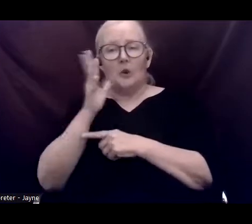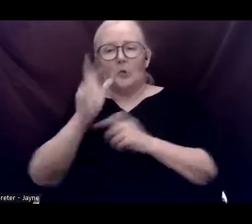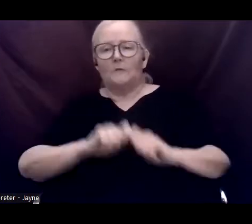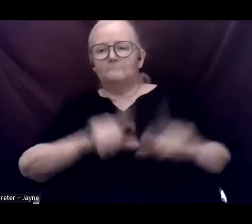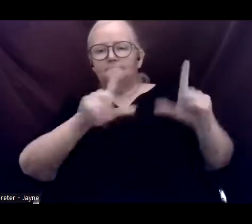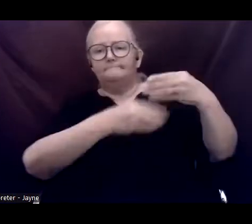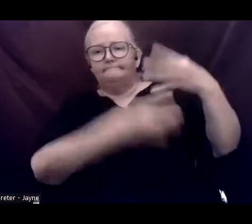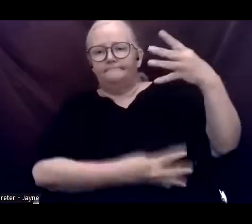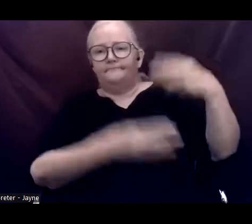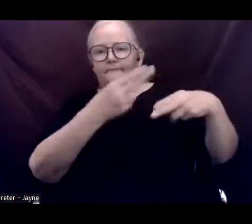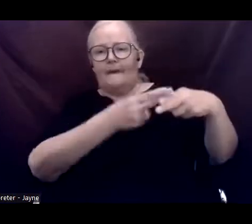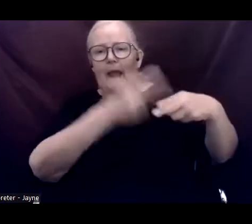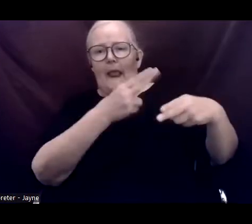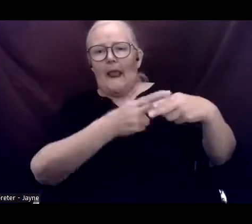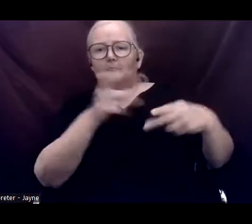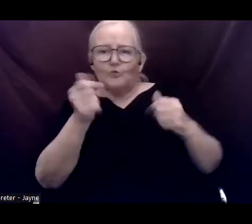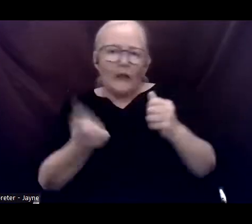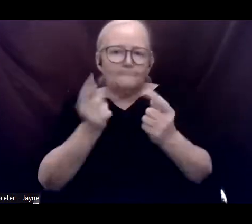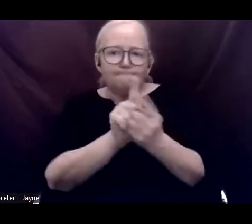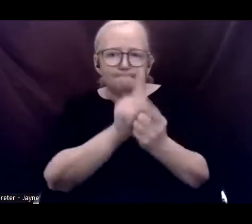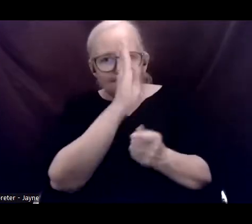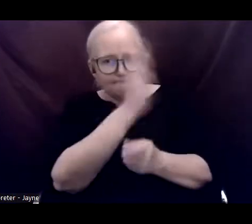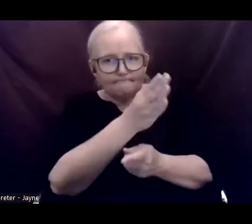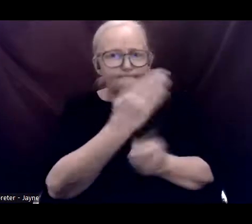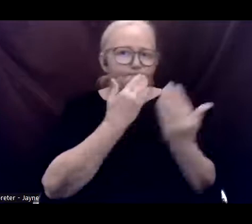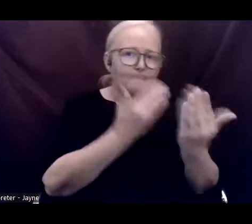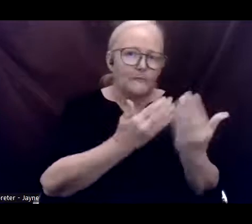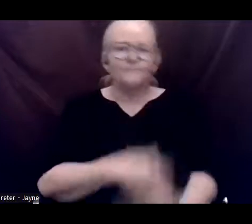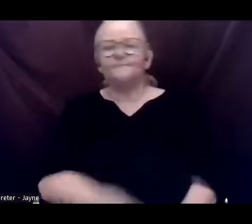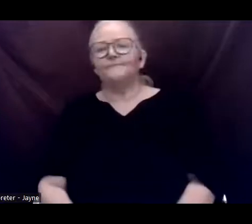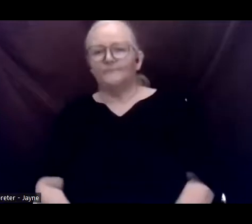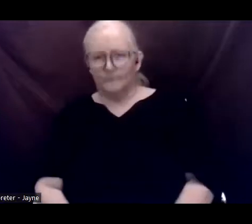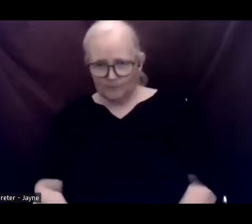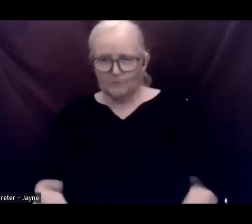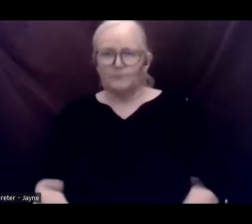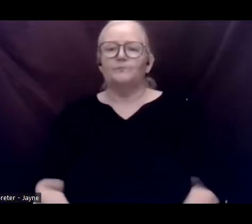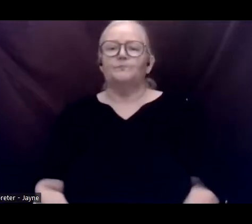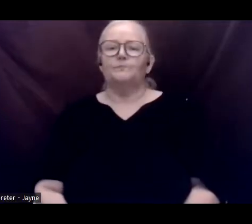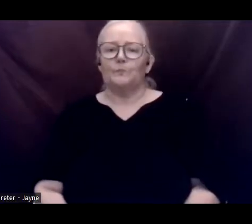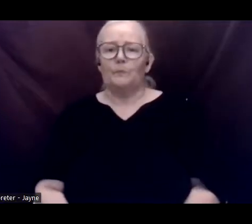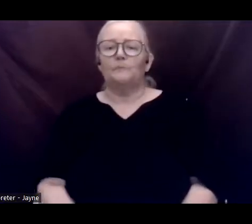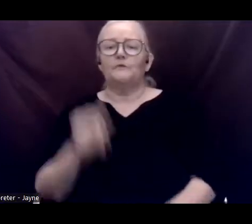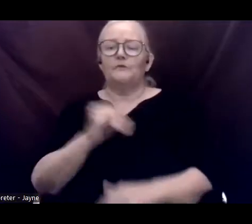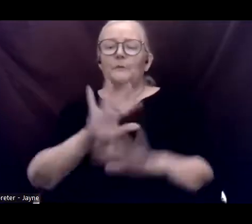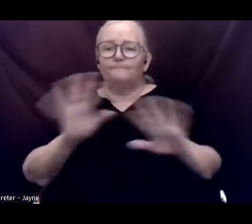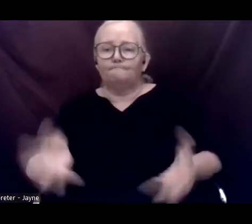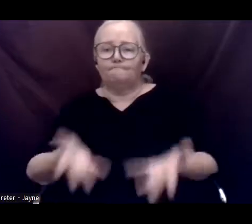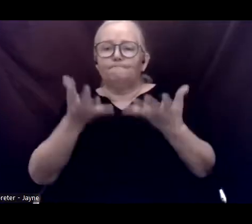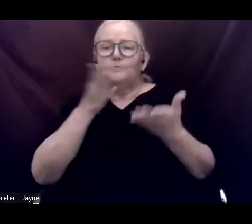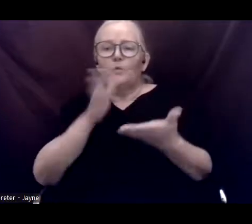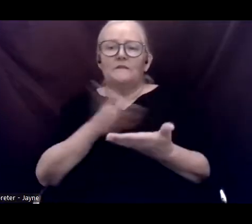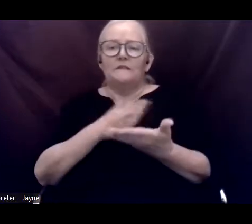names so you can thank them too. Now let us Rise and join in singing our